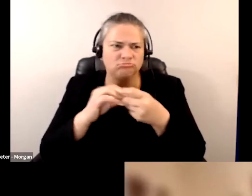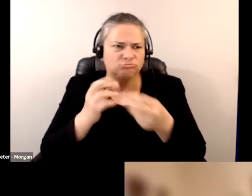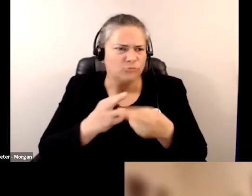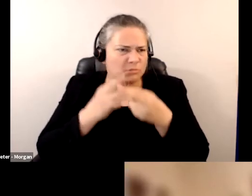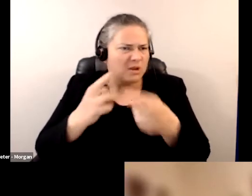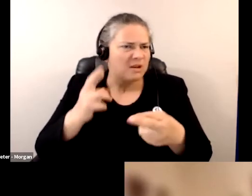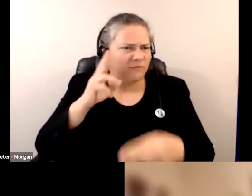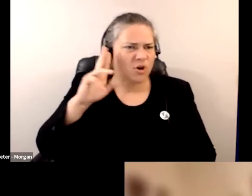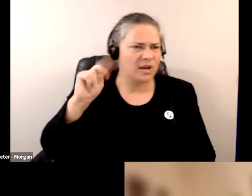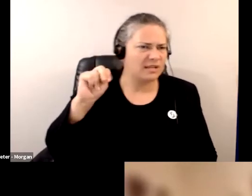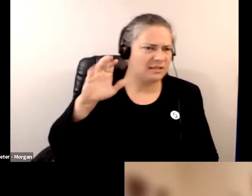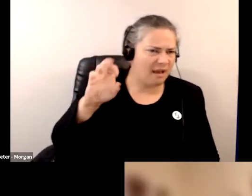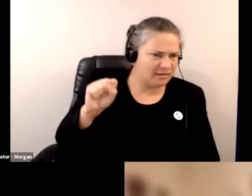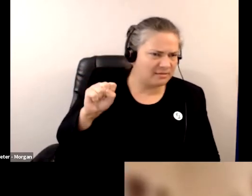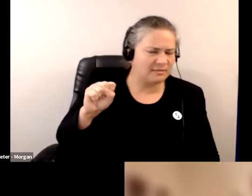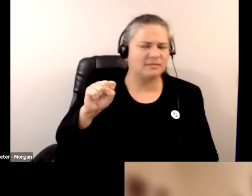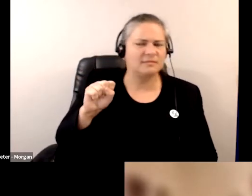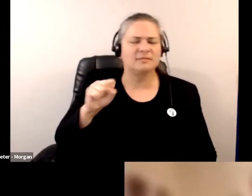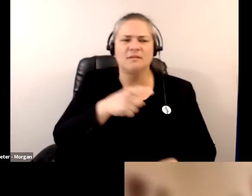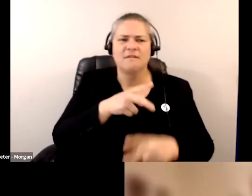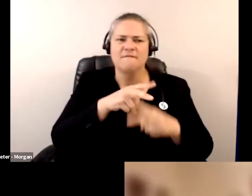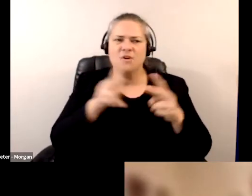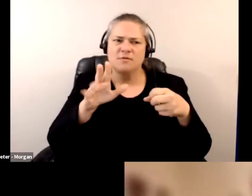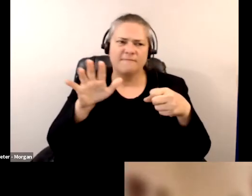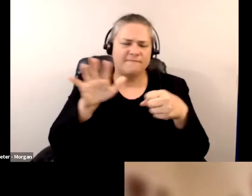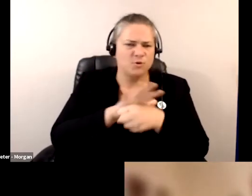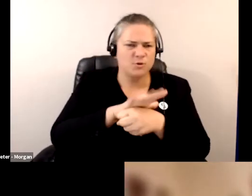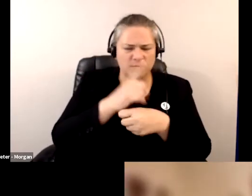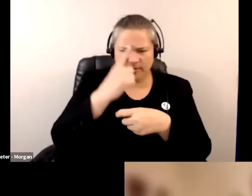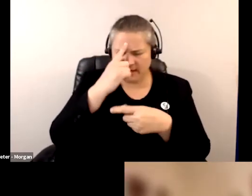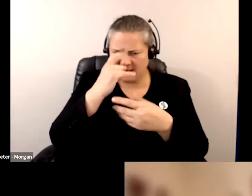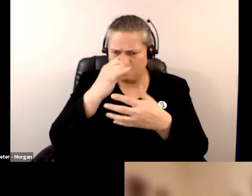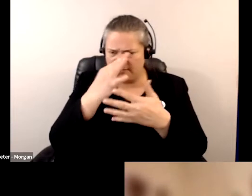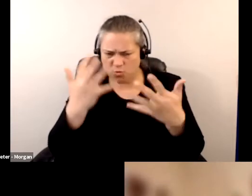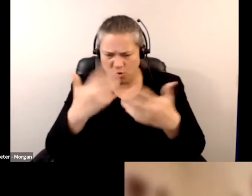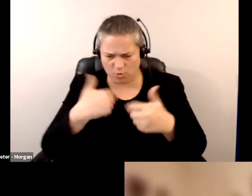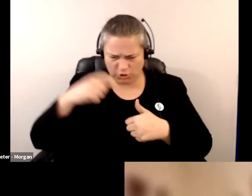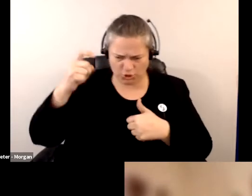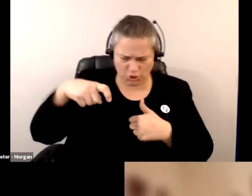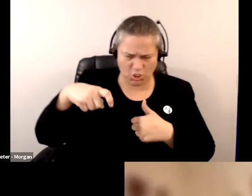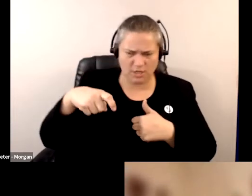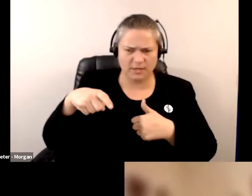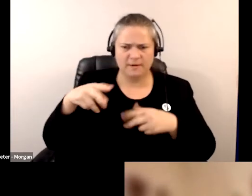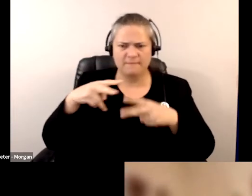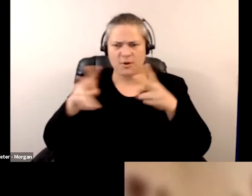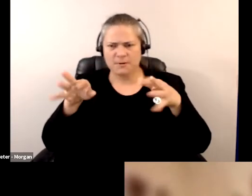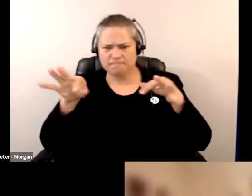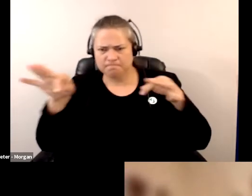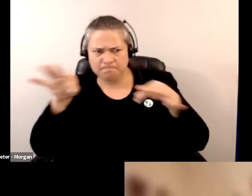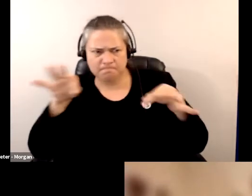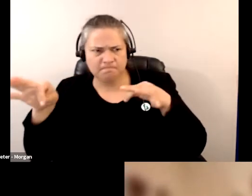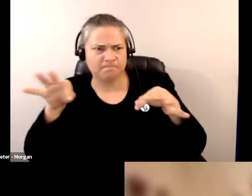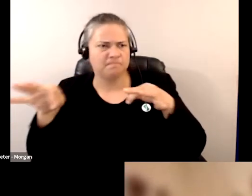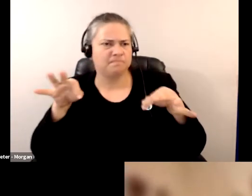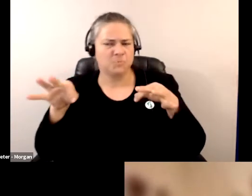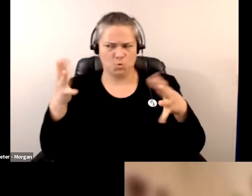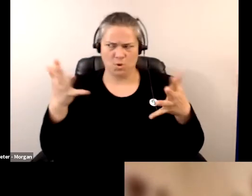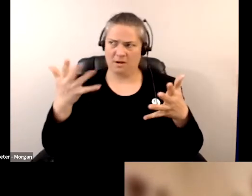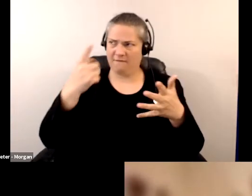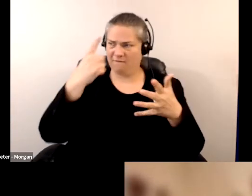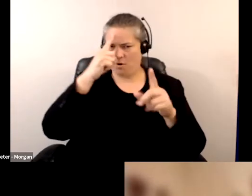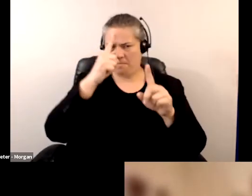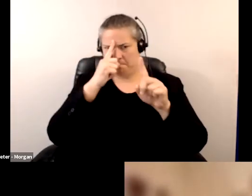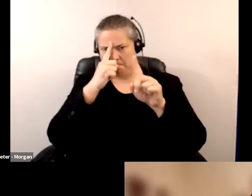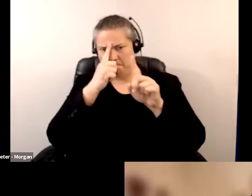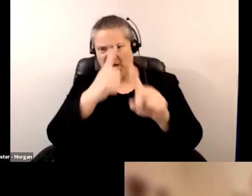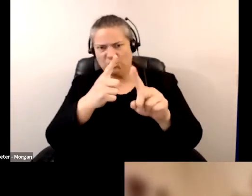were astute and incisive in thinking about what we should be doing to increase mission impact. It's